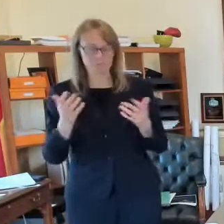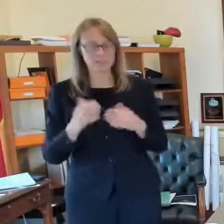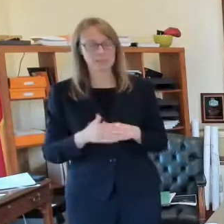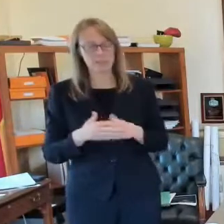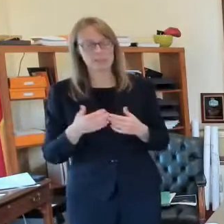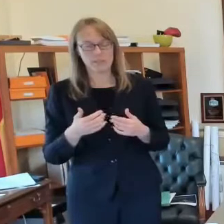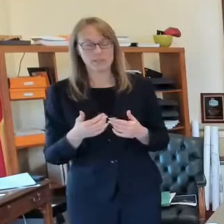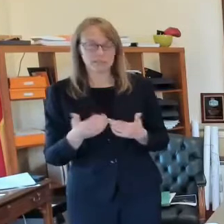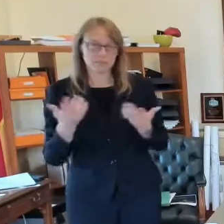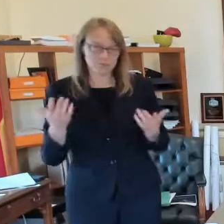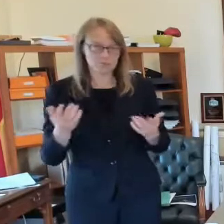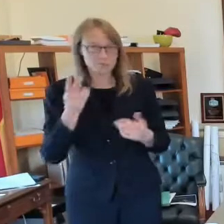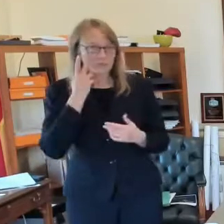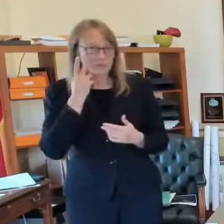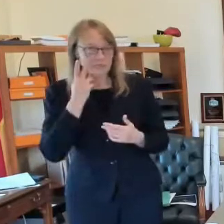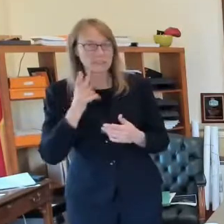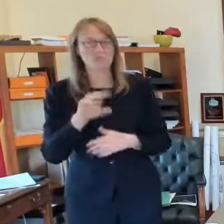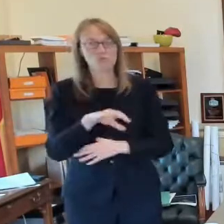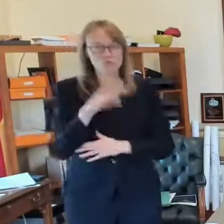so